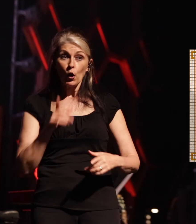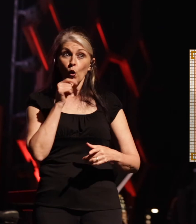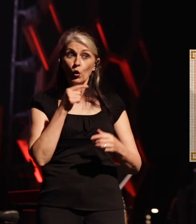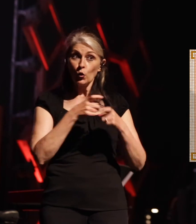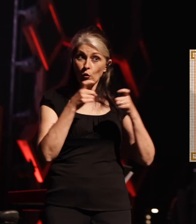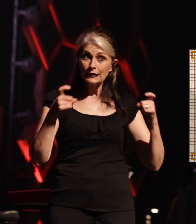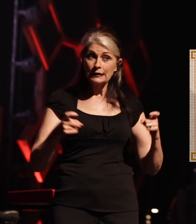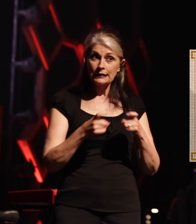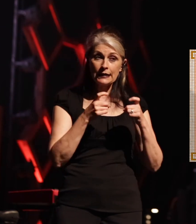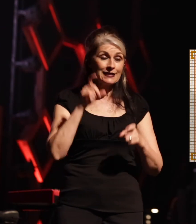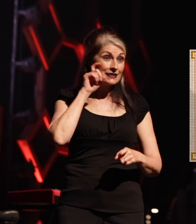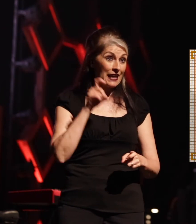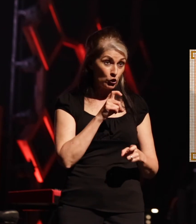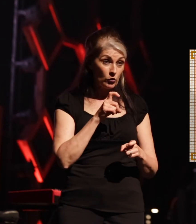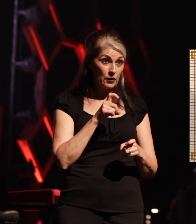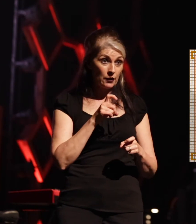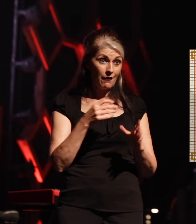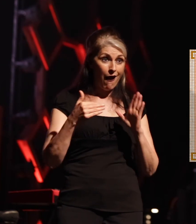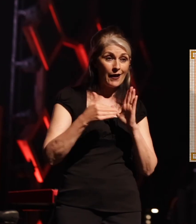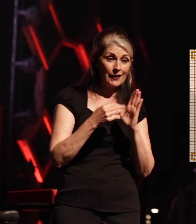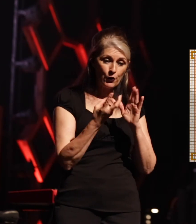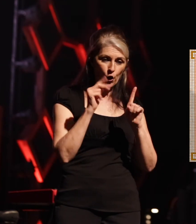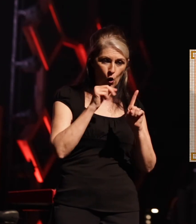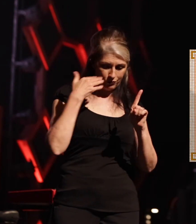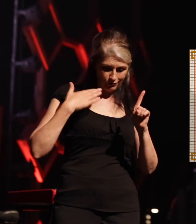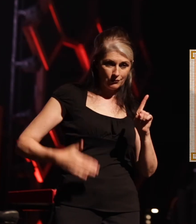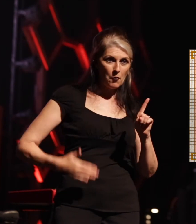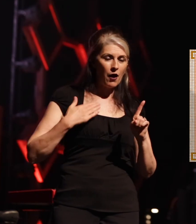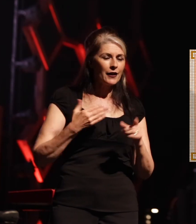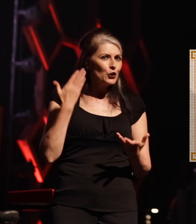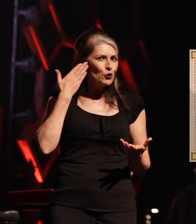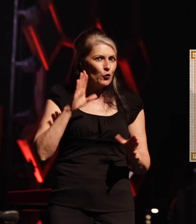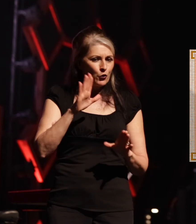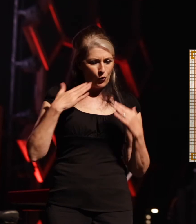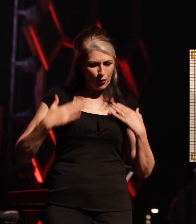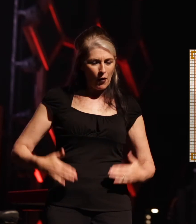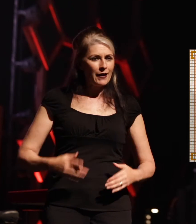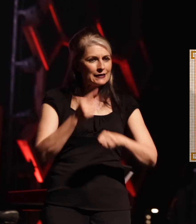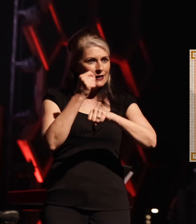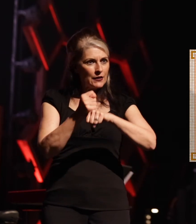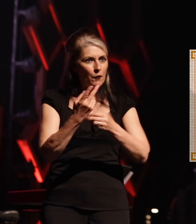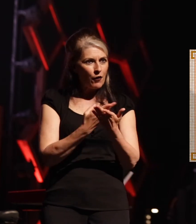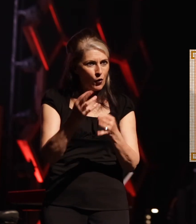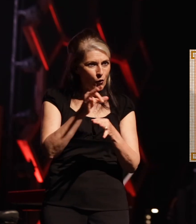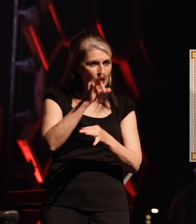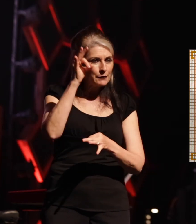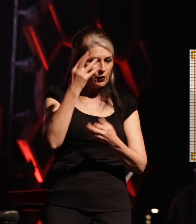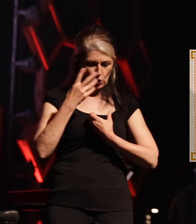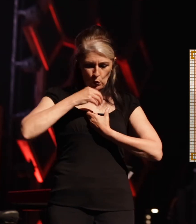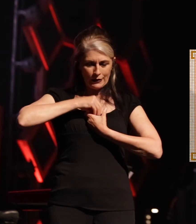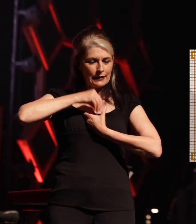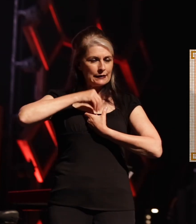body. Do you not know that your bodies are temples of the Holy Spirit who is in you, whom you have received from